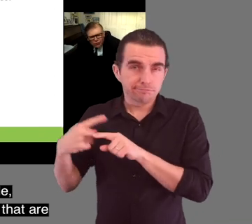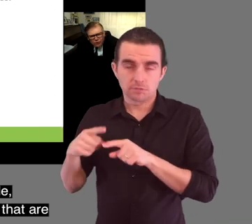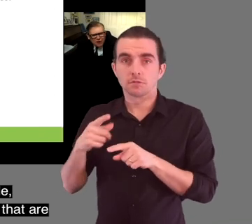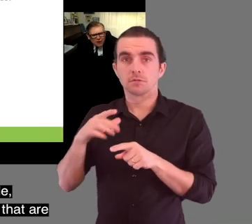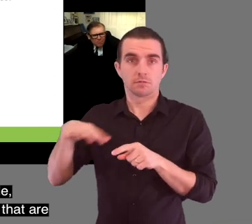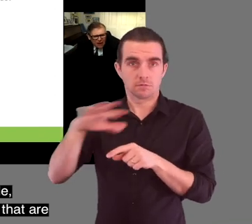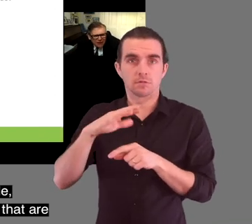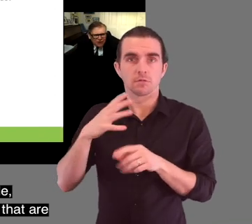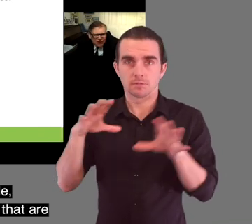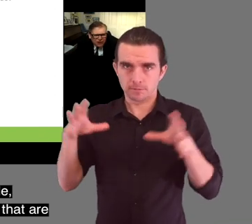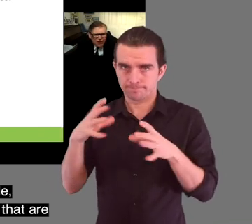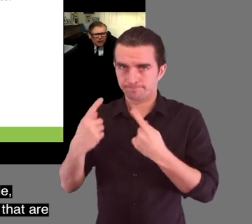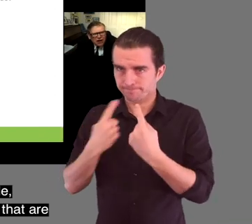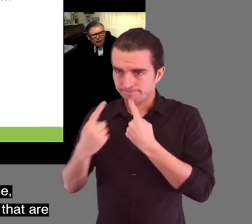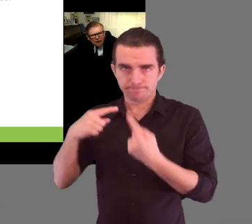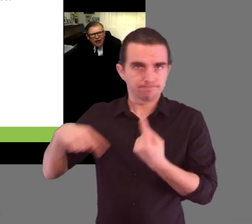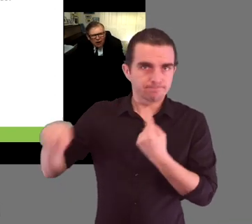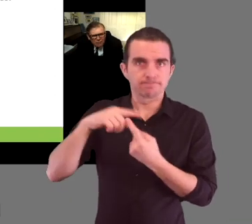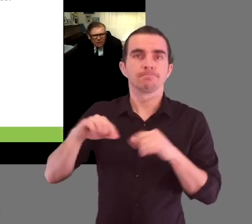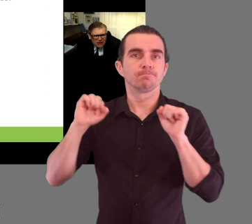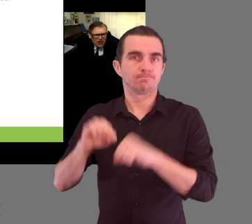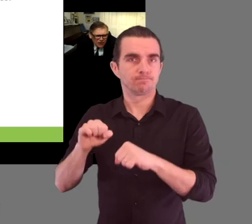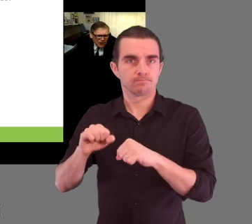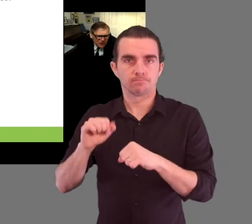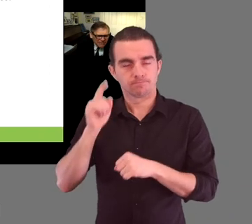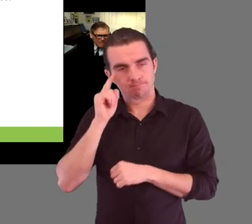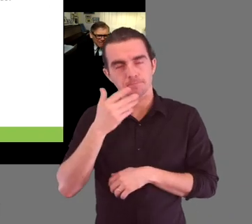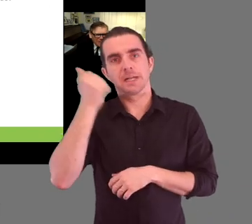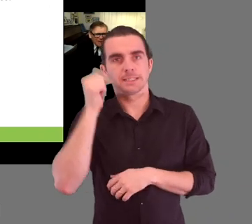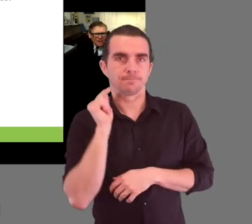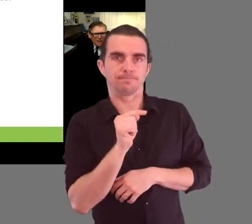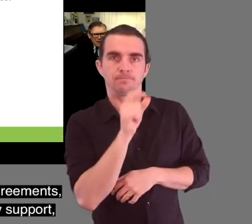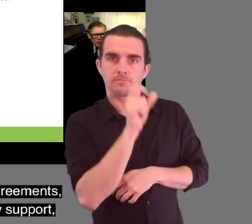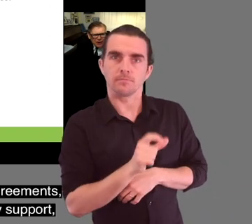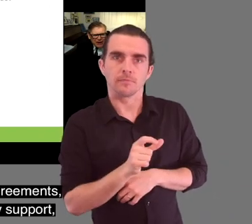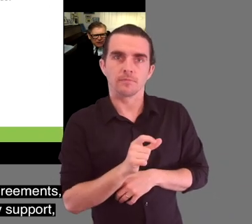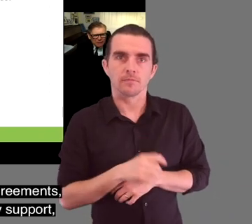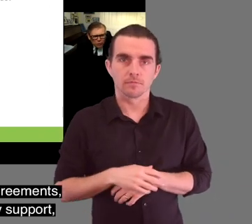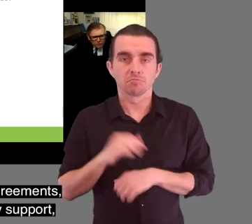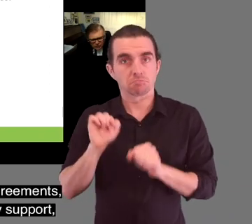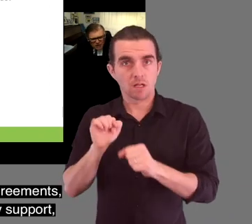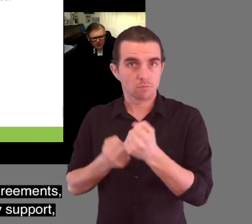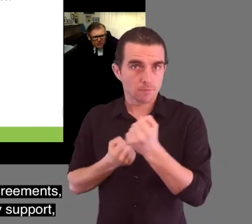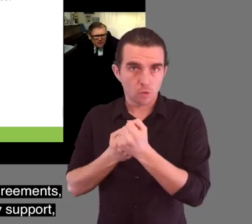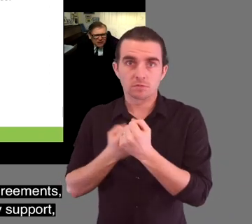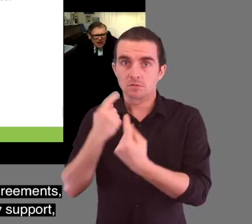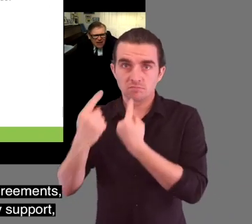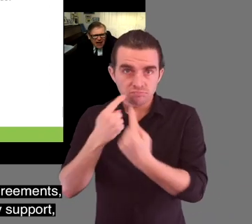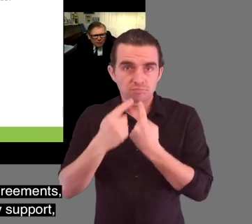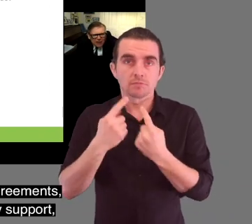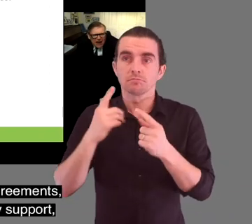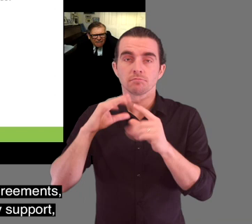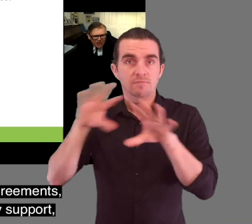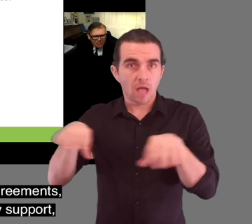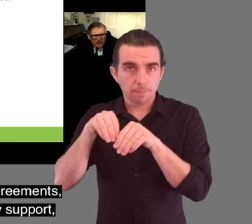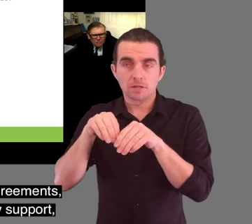circle to make the decisions that are in their own best interest. We can have support agreements and